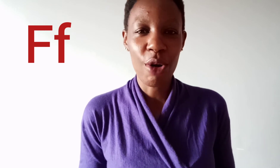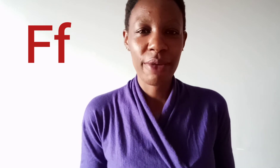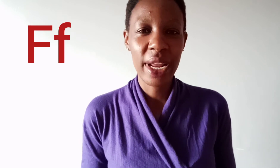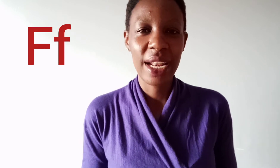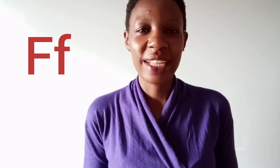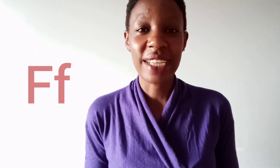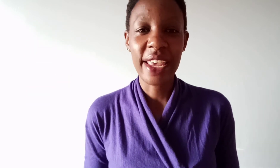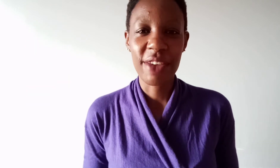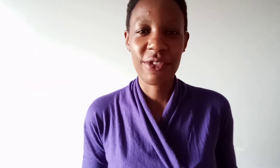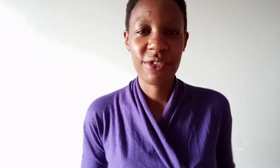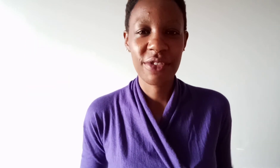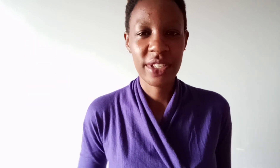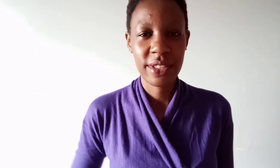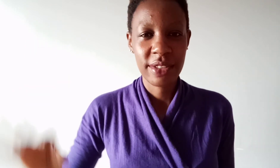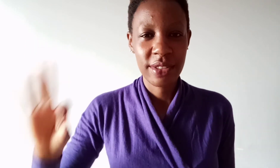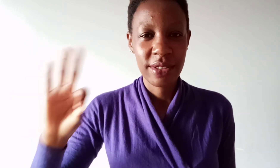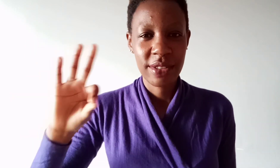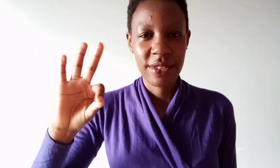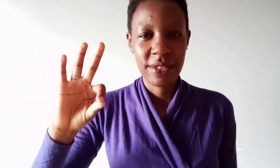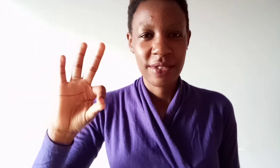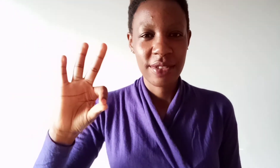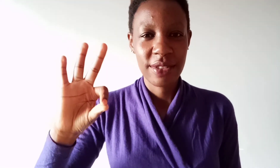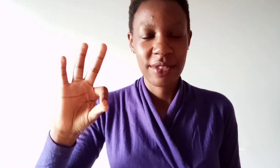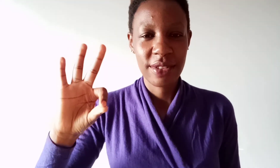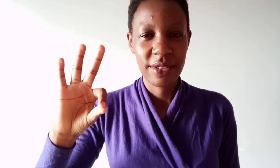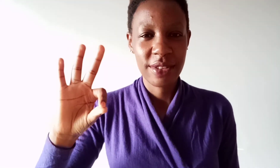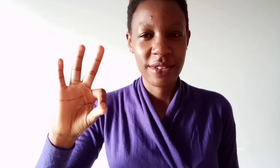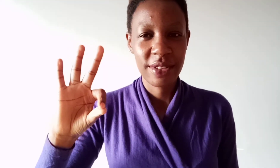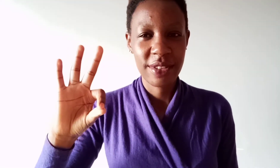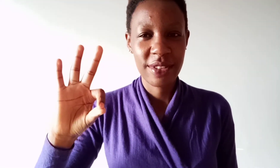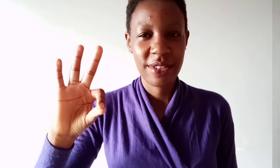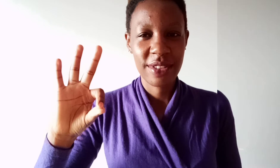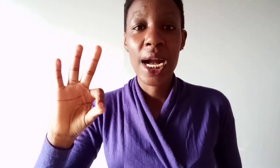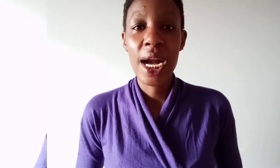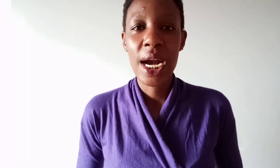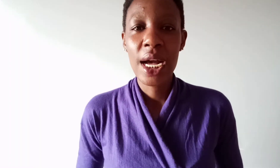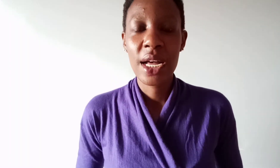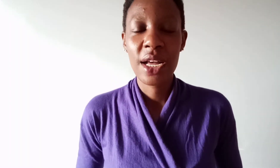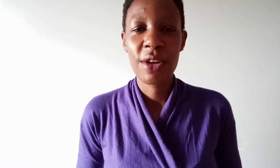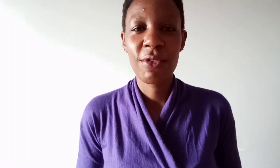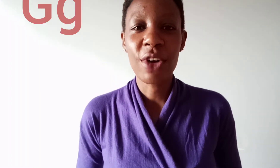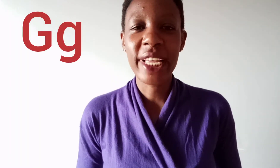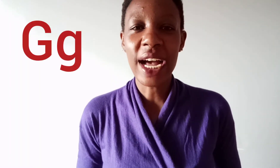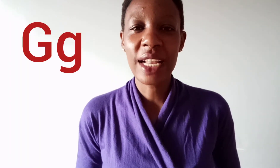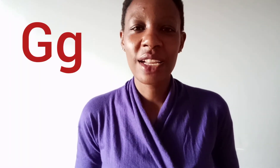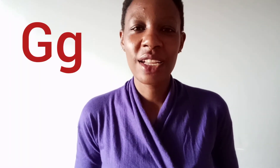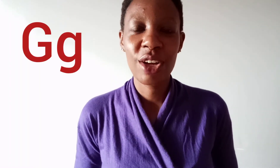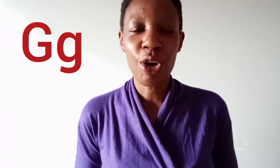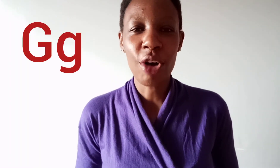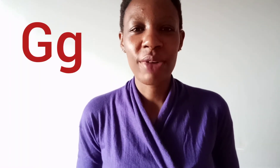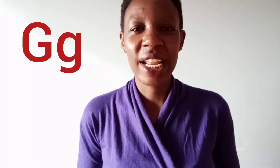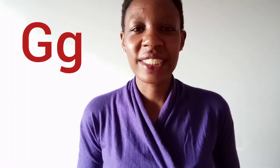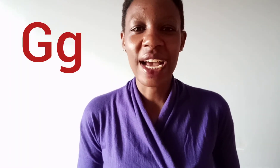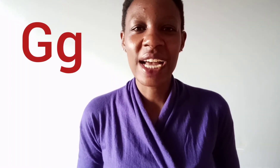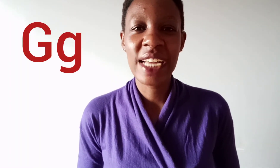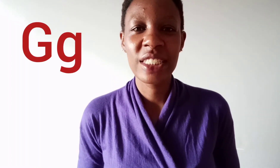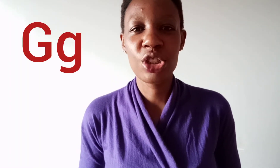or letter F. G for girl or letter